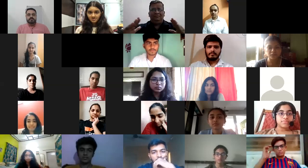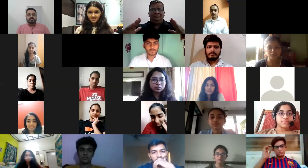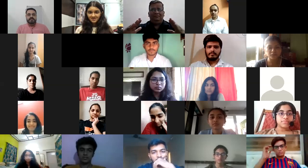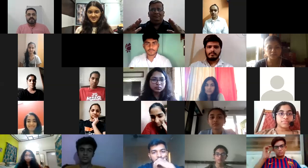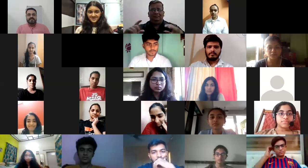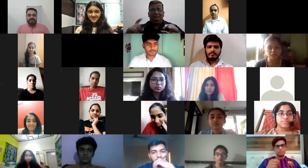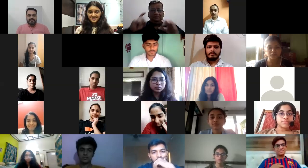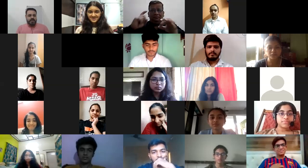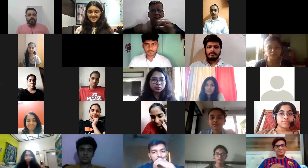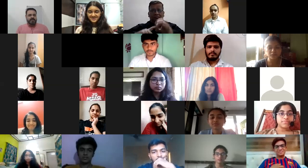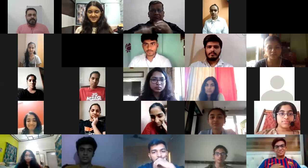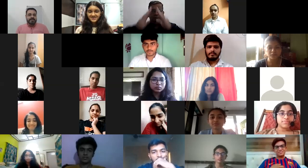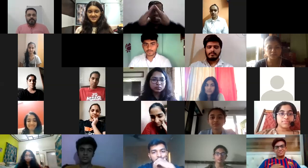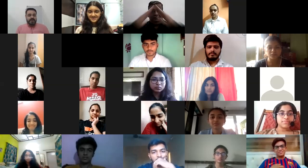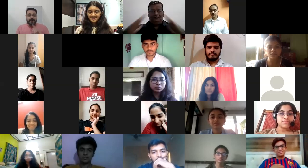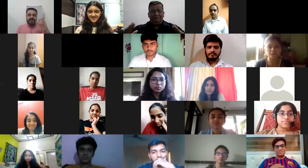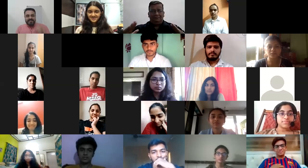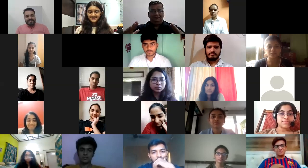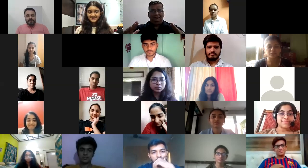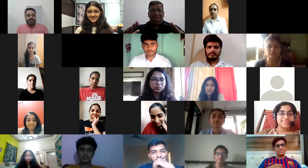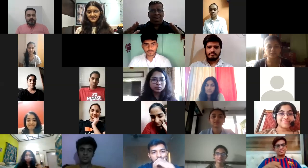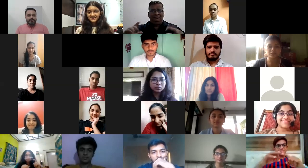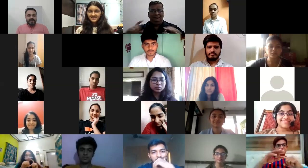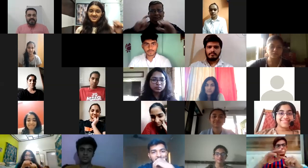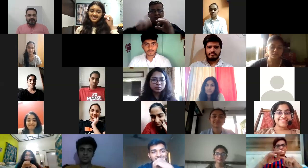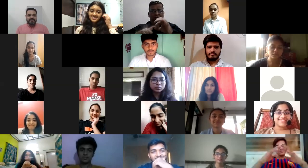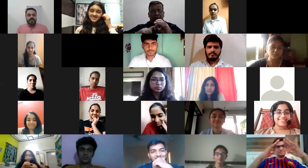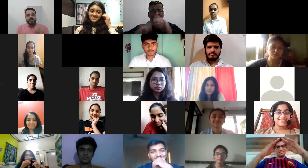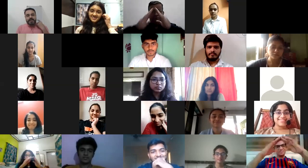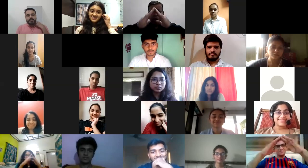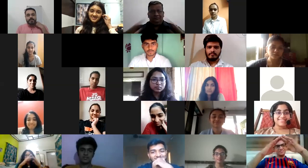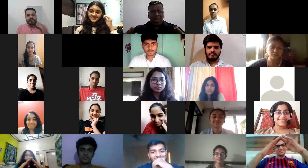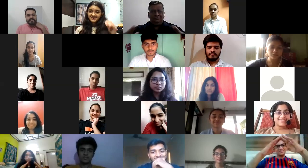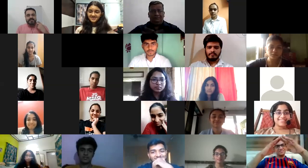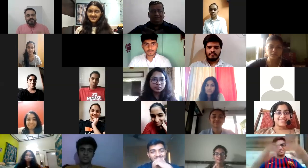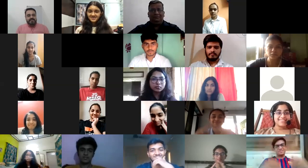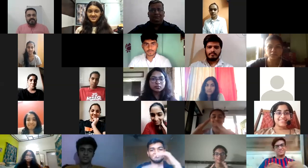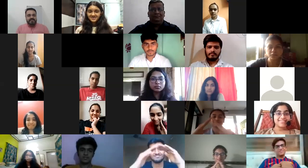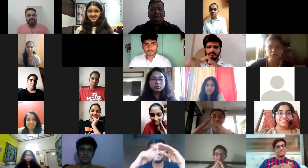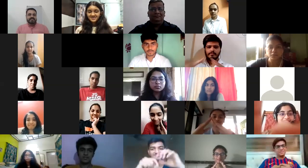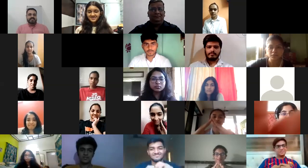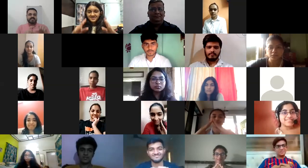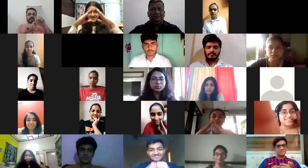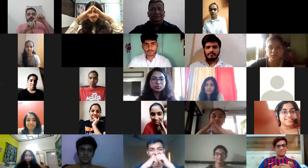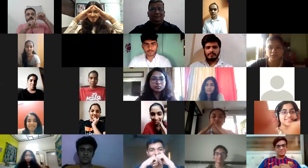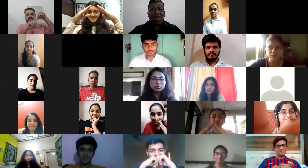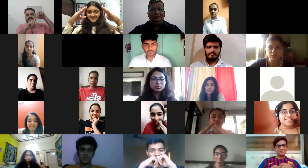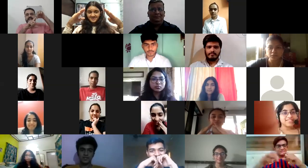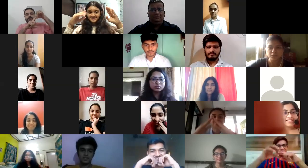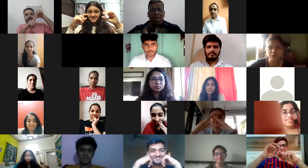Yeah. Can you all repeat quarantine? You're not going to forget it. You can look at Gopal. Q. This is sign for actually